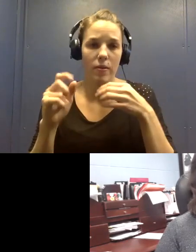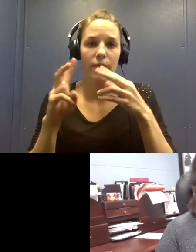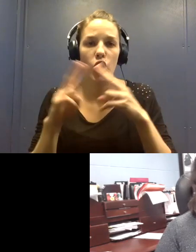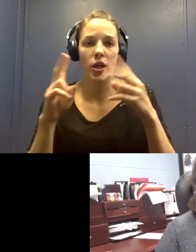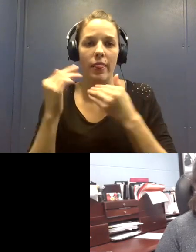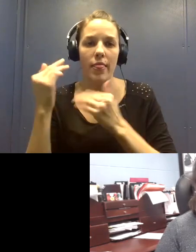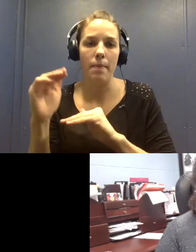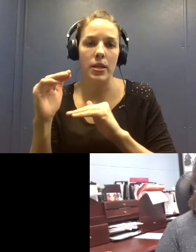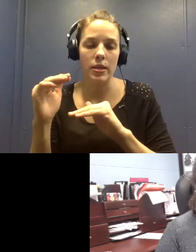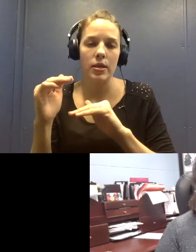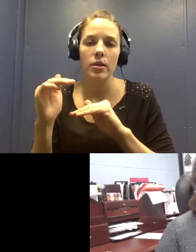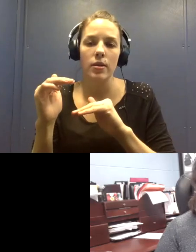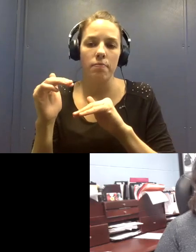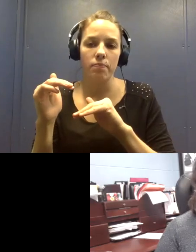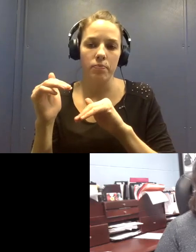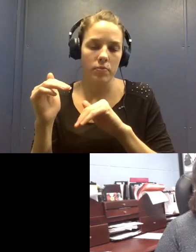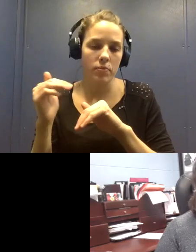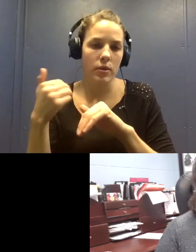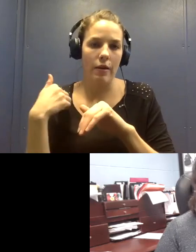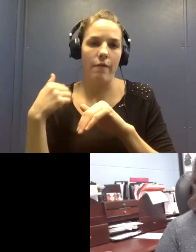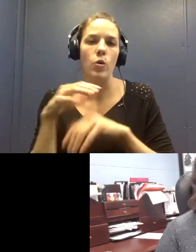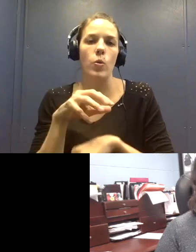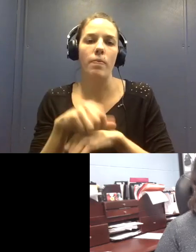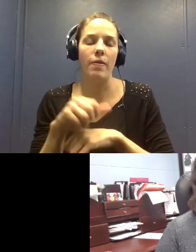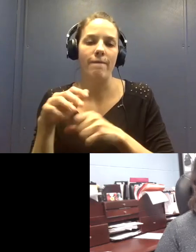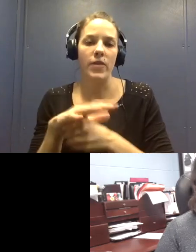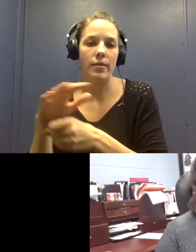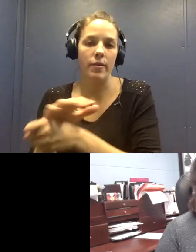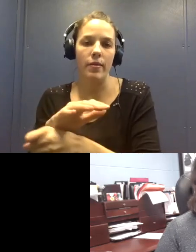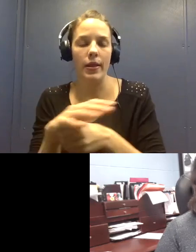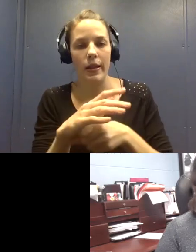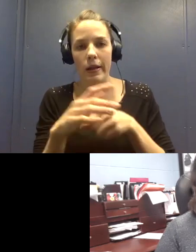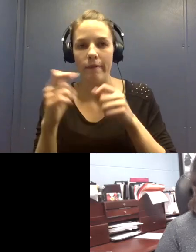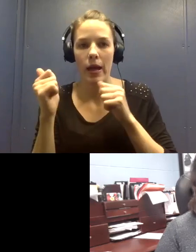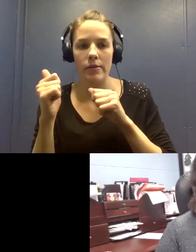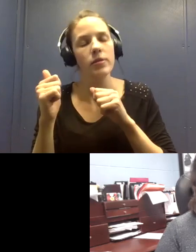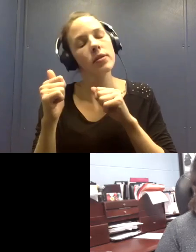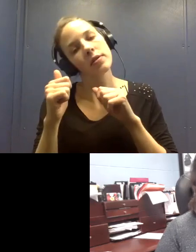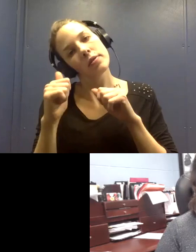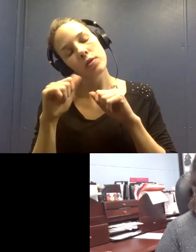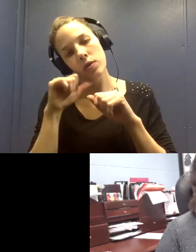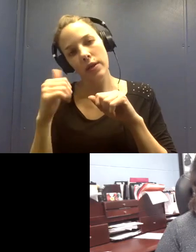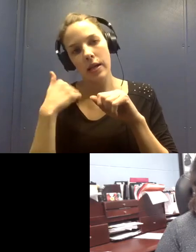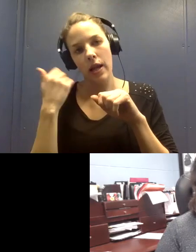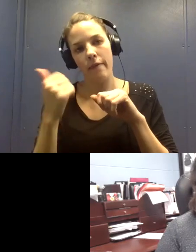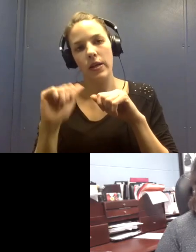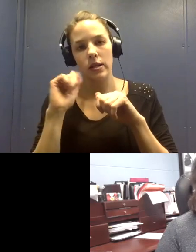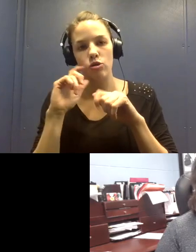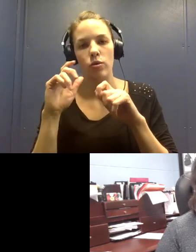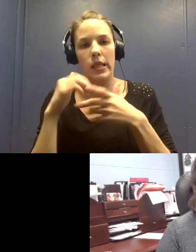when they do have appointments, they do fill up very, very fast, and then they won't have any until the following week's